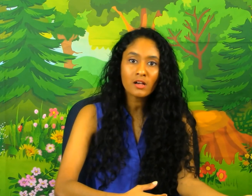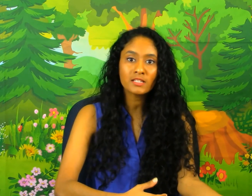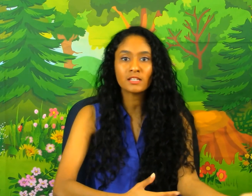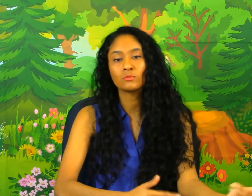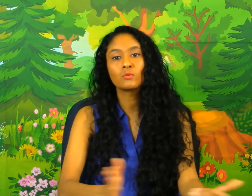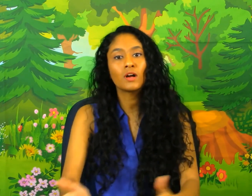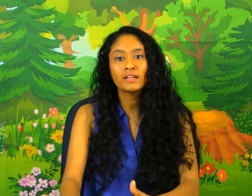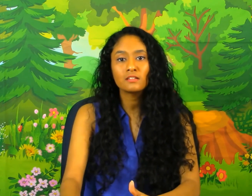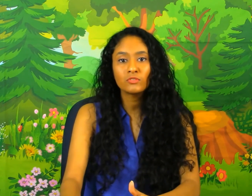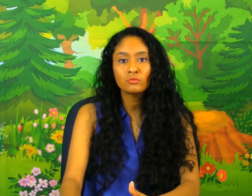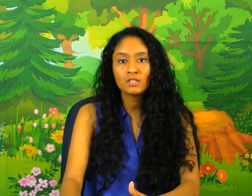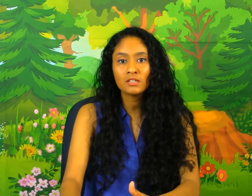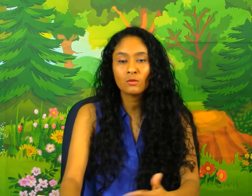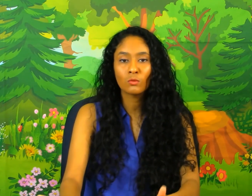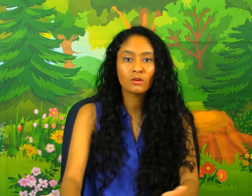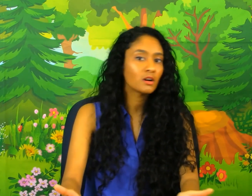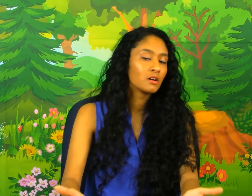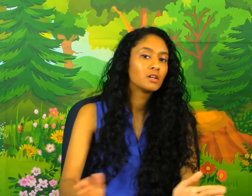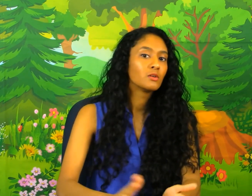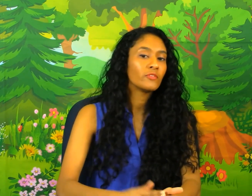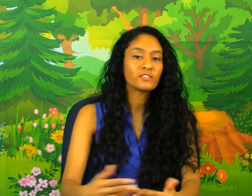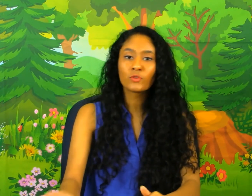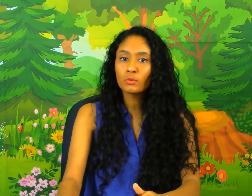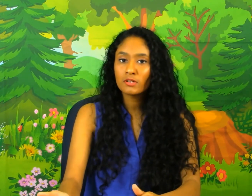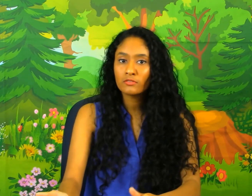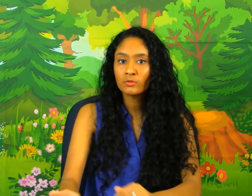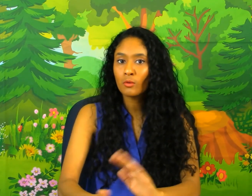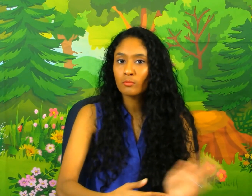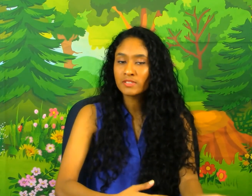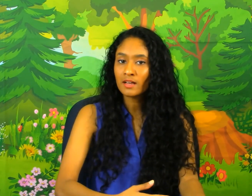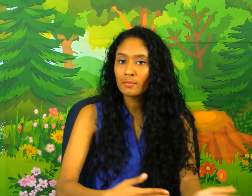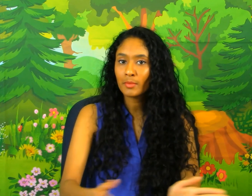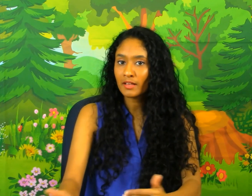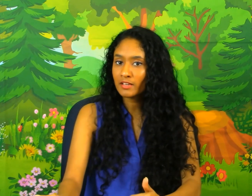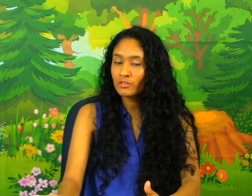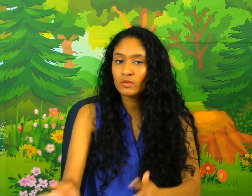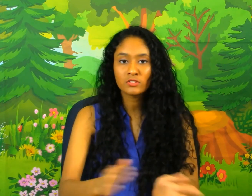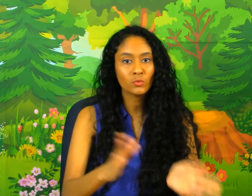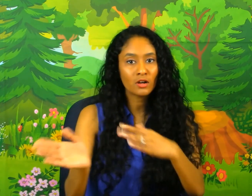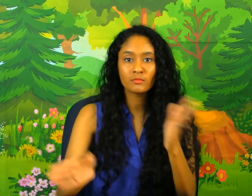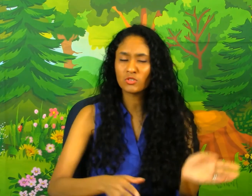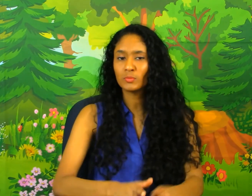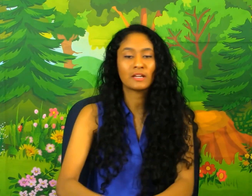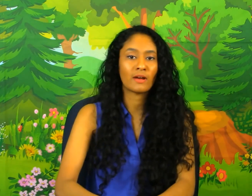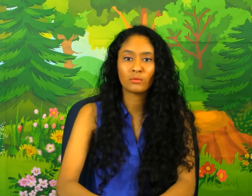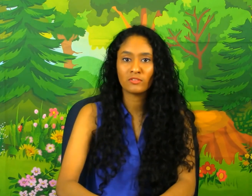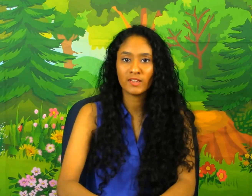and rewind if you need, or fast forward if you know some but not the other ones. You're welcome to play around with the video,